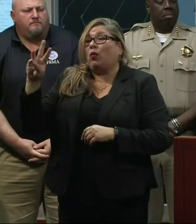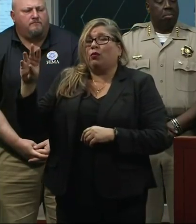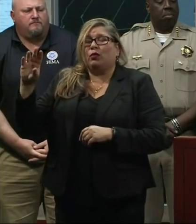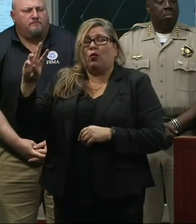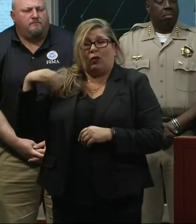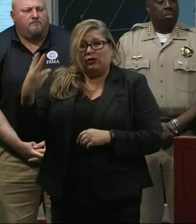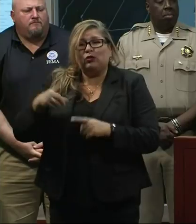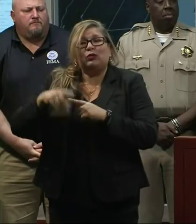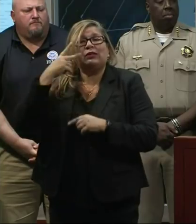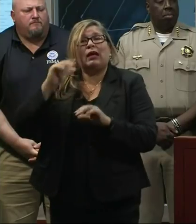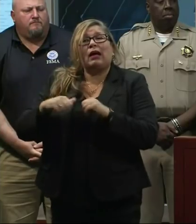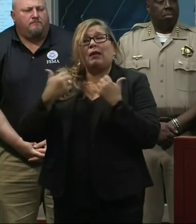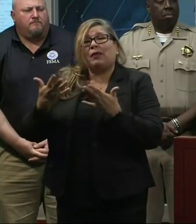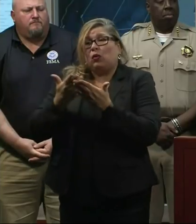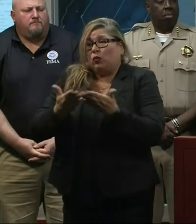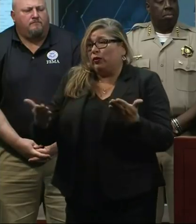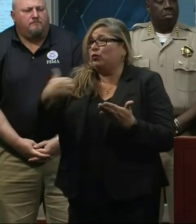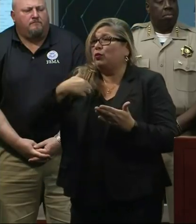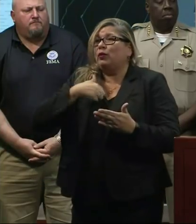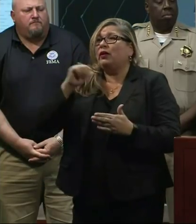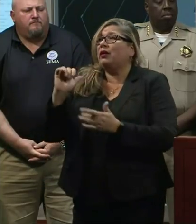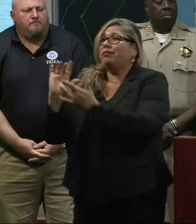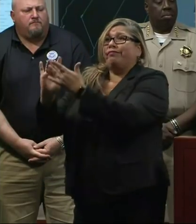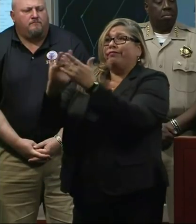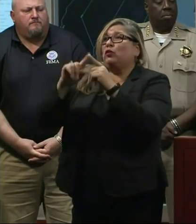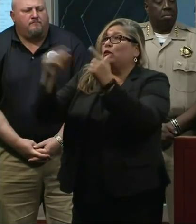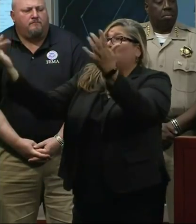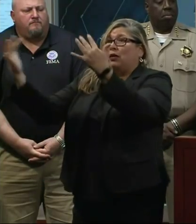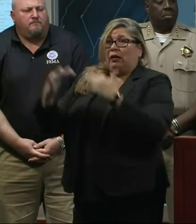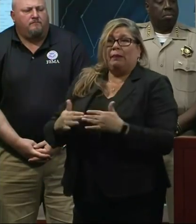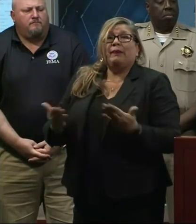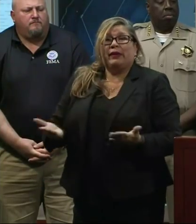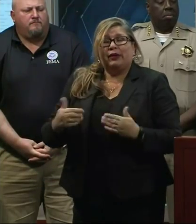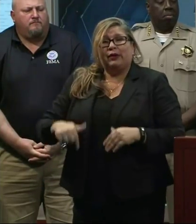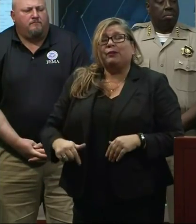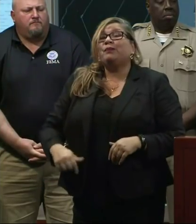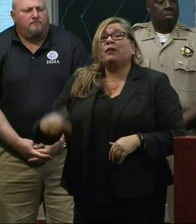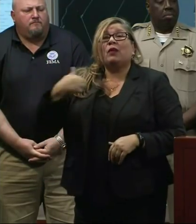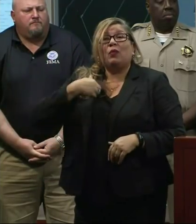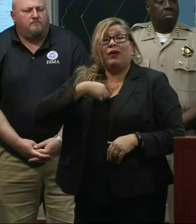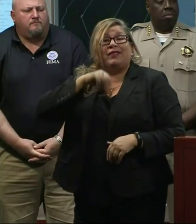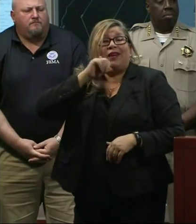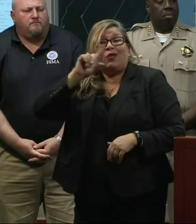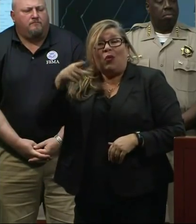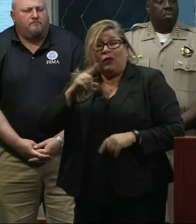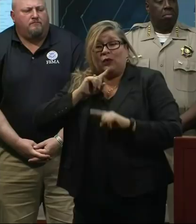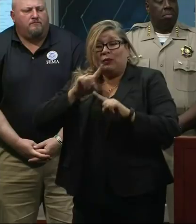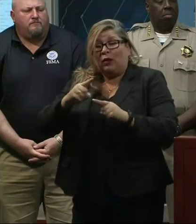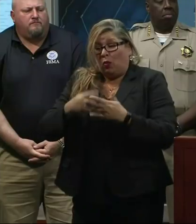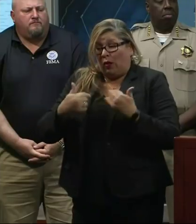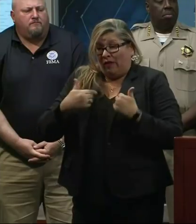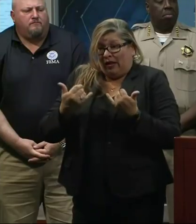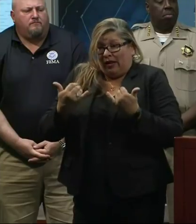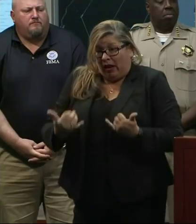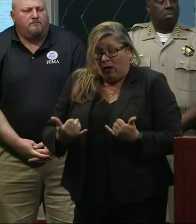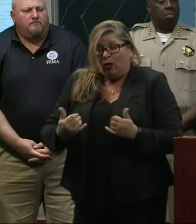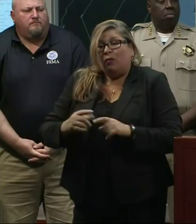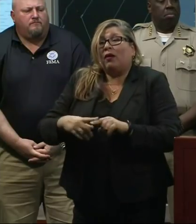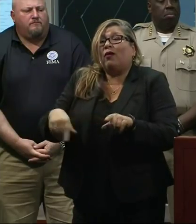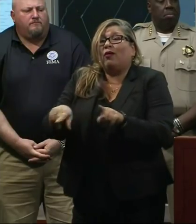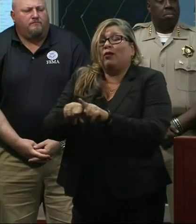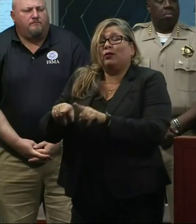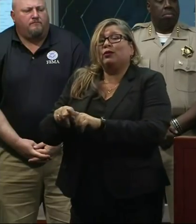how many resources that we can get to come in. We are not just responding to what's in front of us, but we are